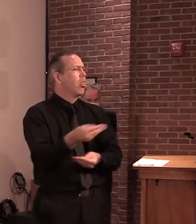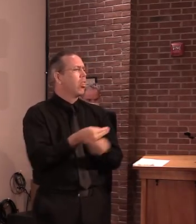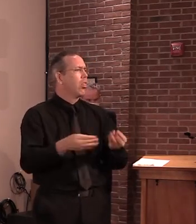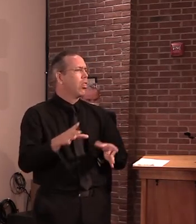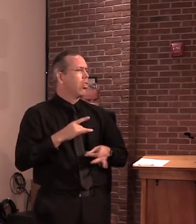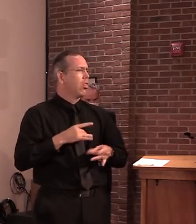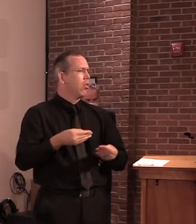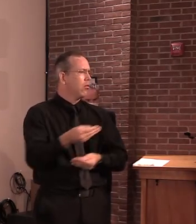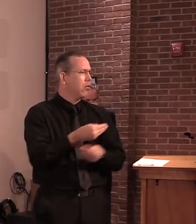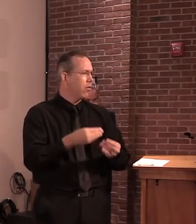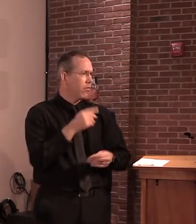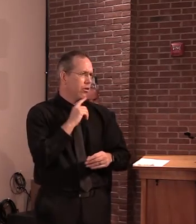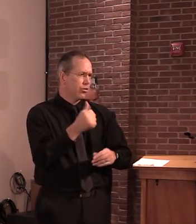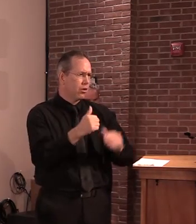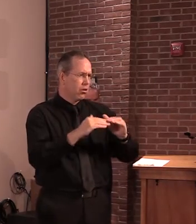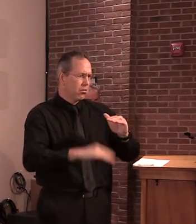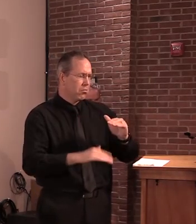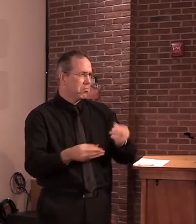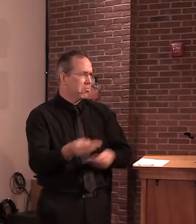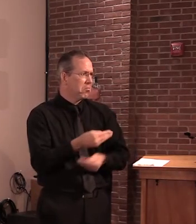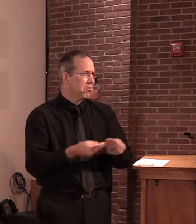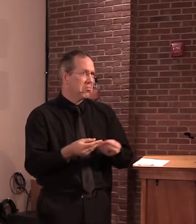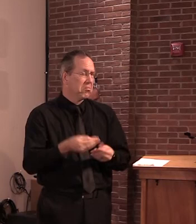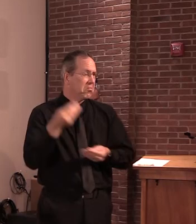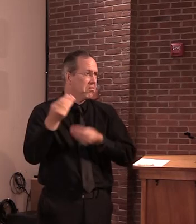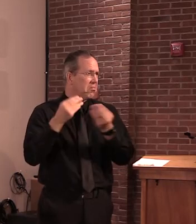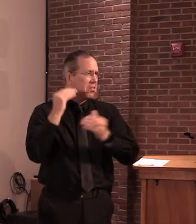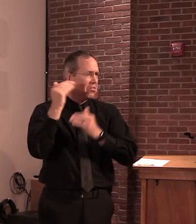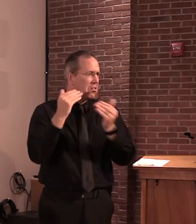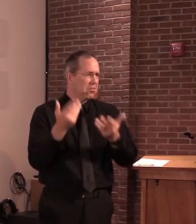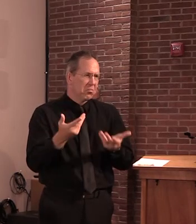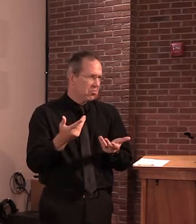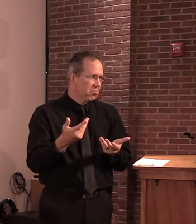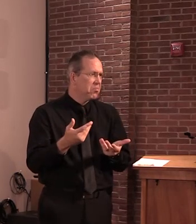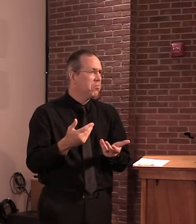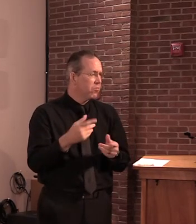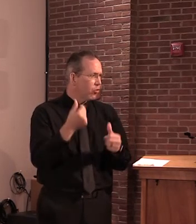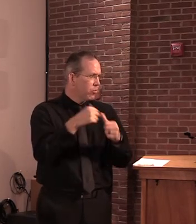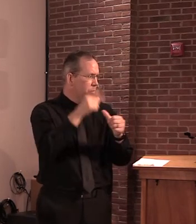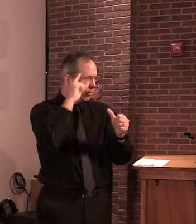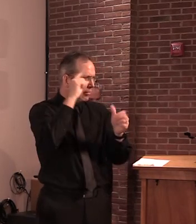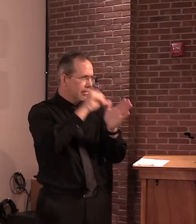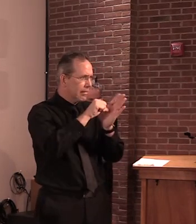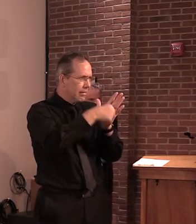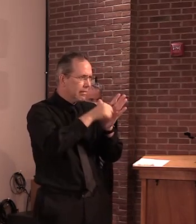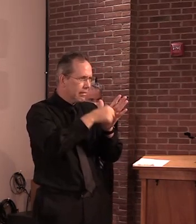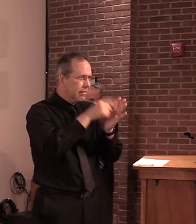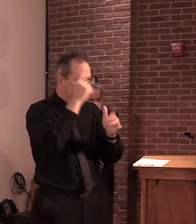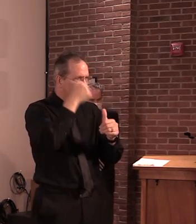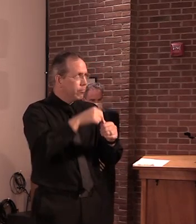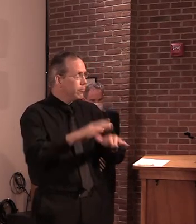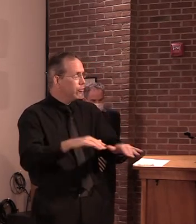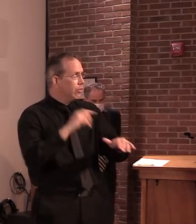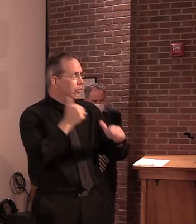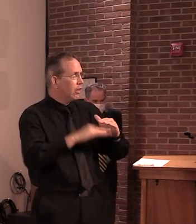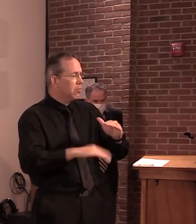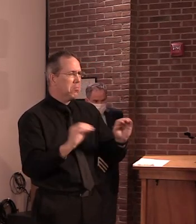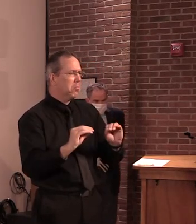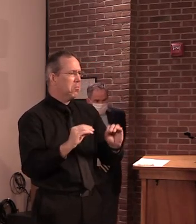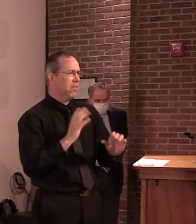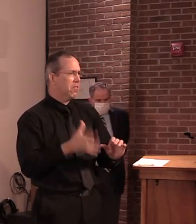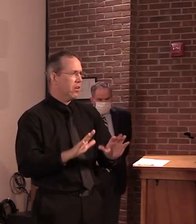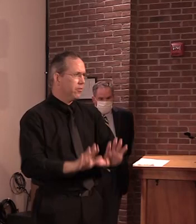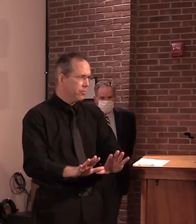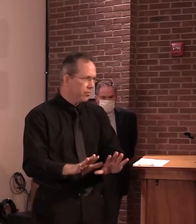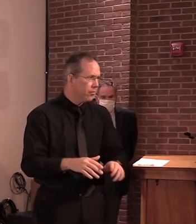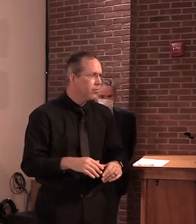young to the adult, which is a very important consideration. In the end, if an adult who